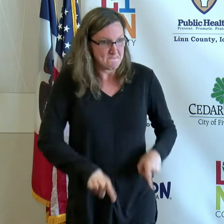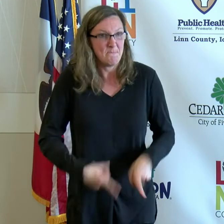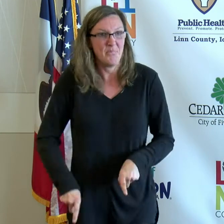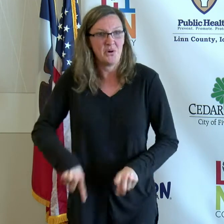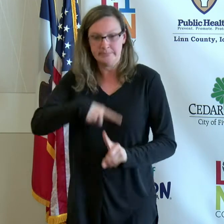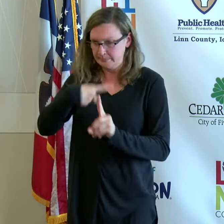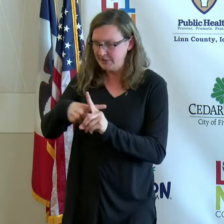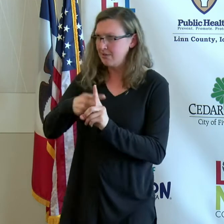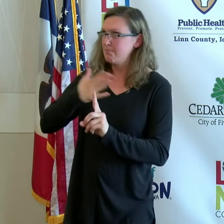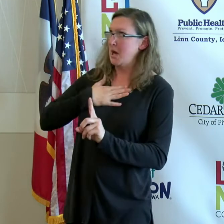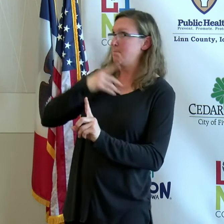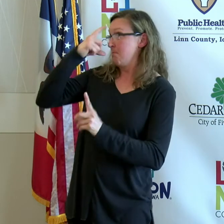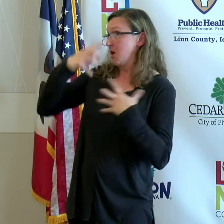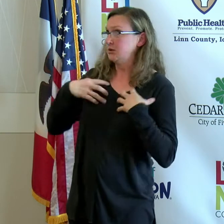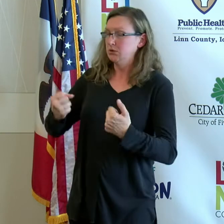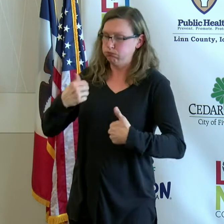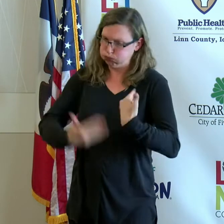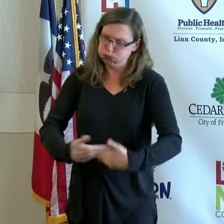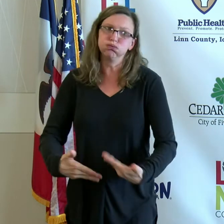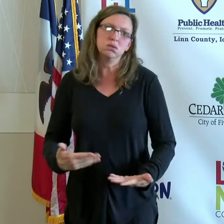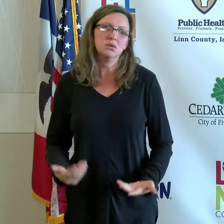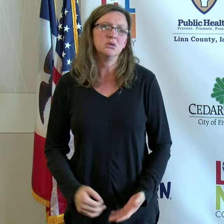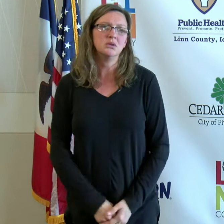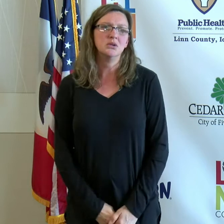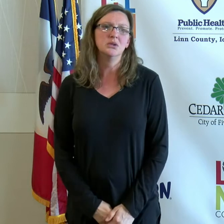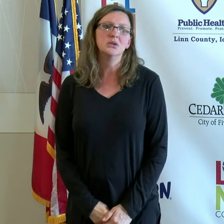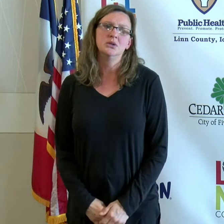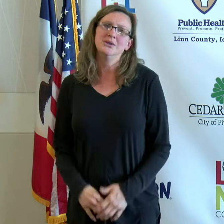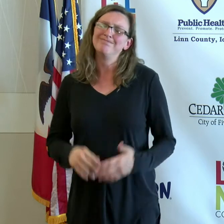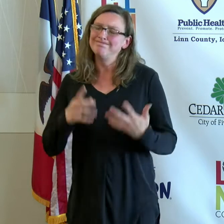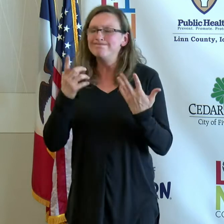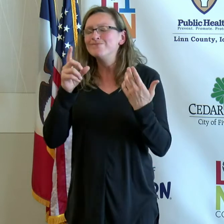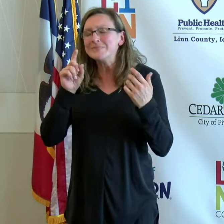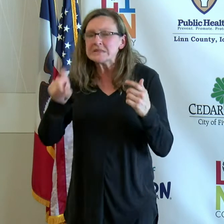great collaboration to coordinate these safety net services